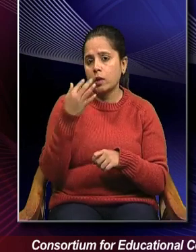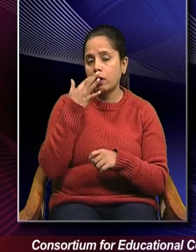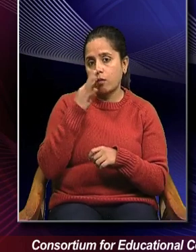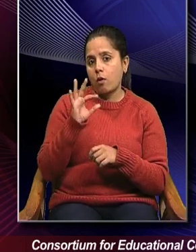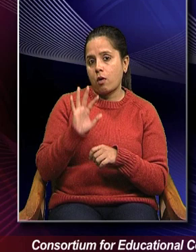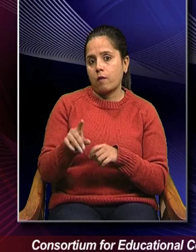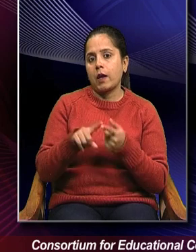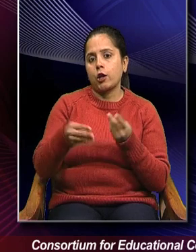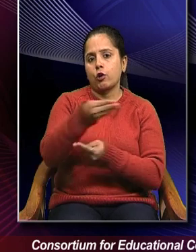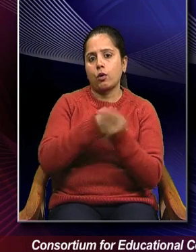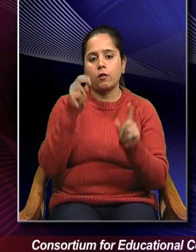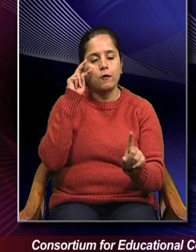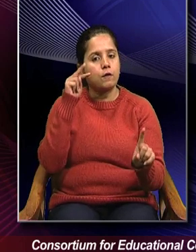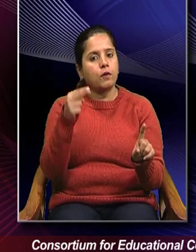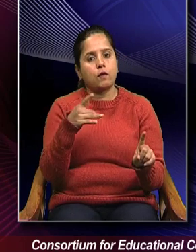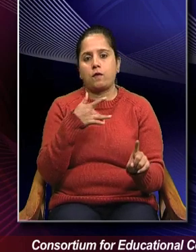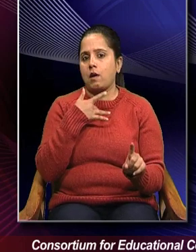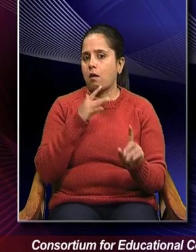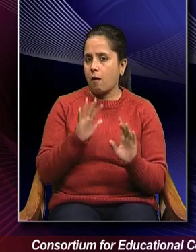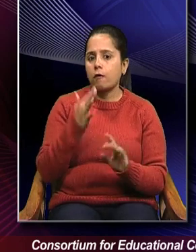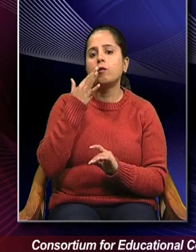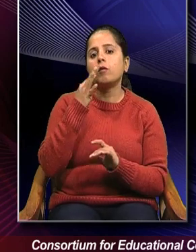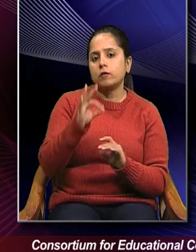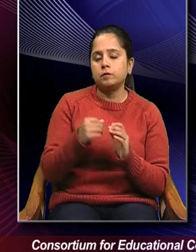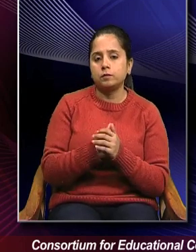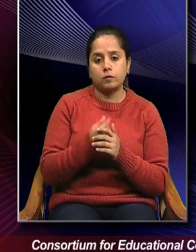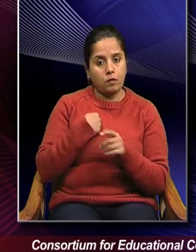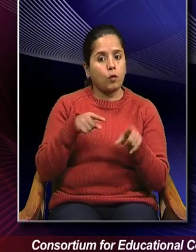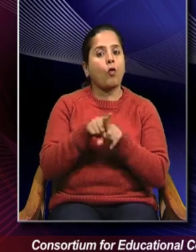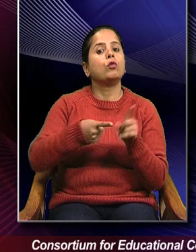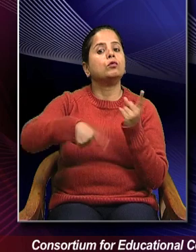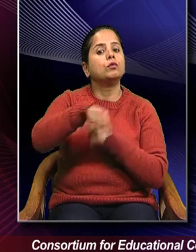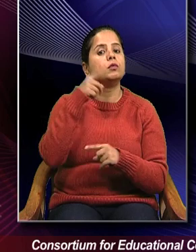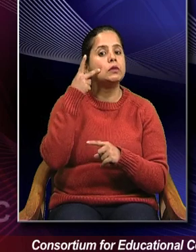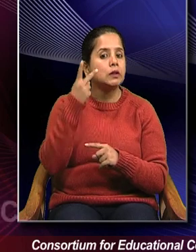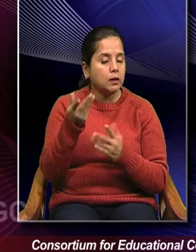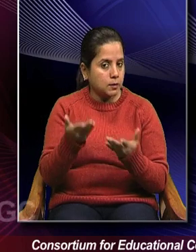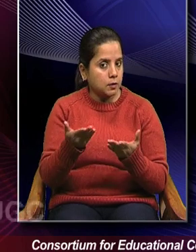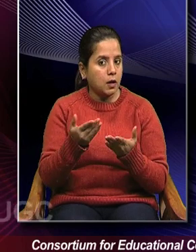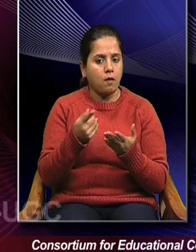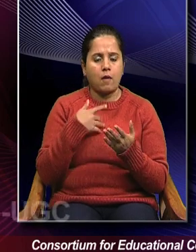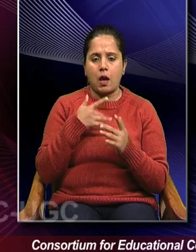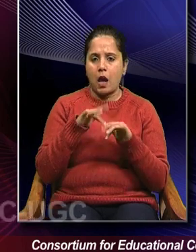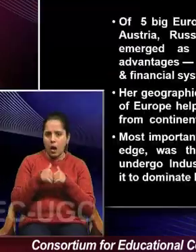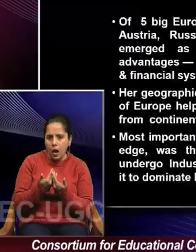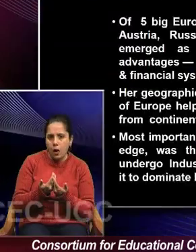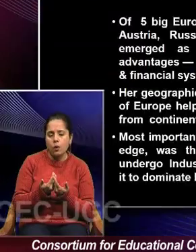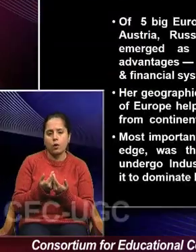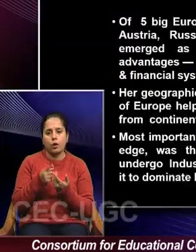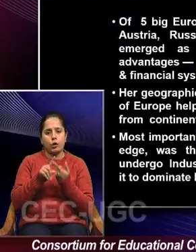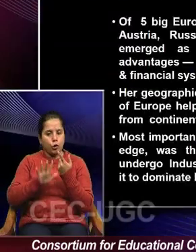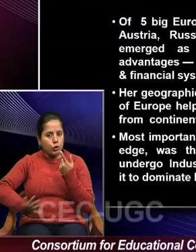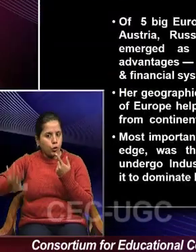the economic point of view. And we also see how